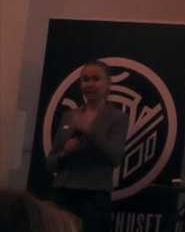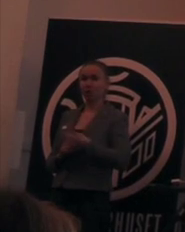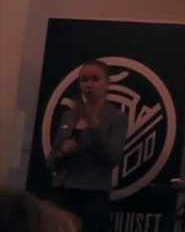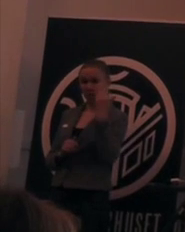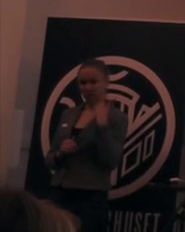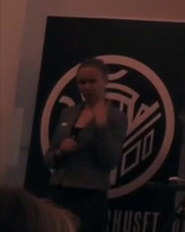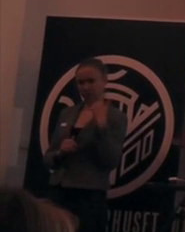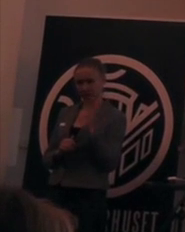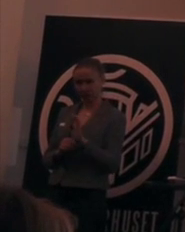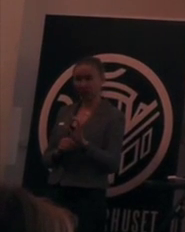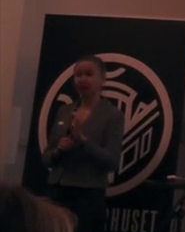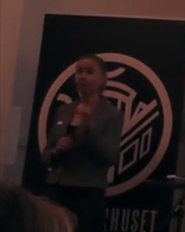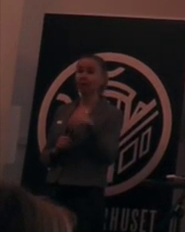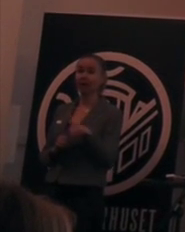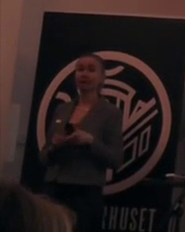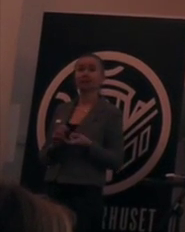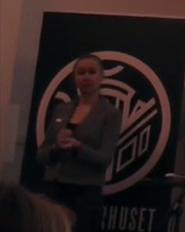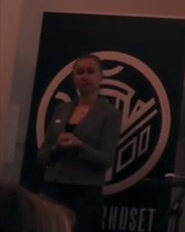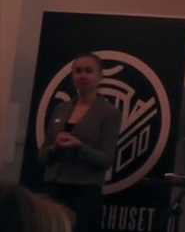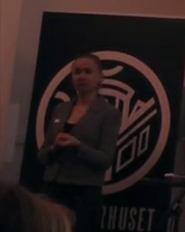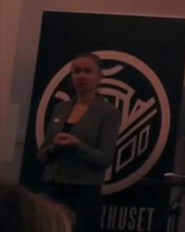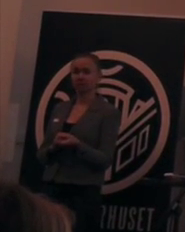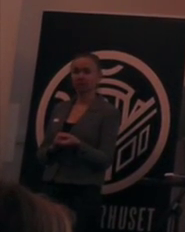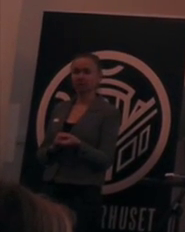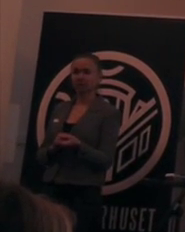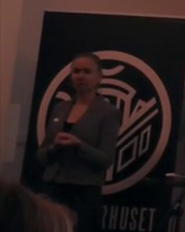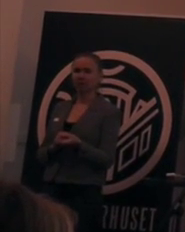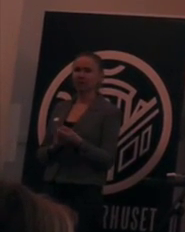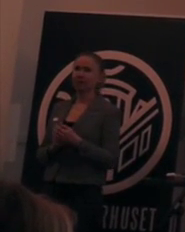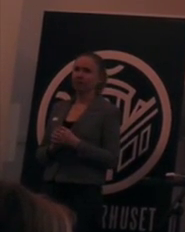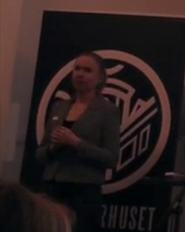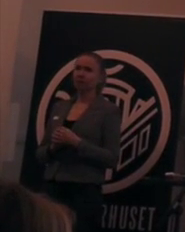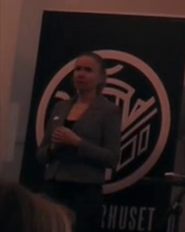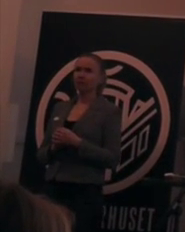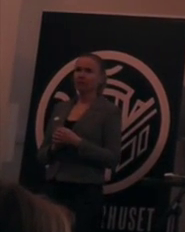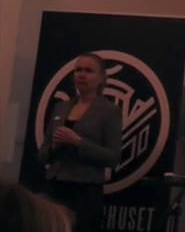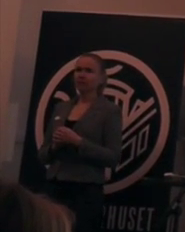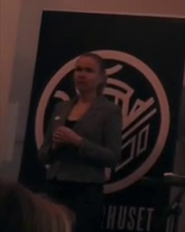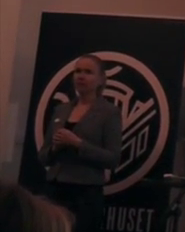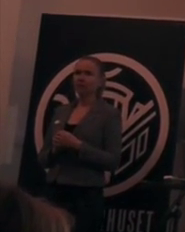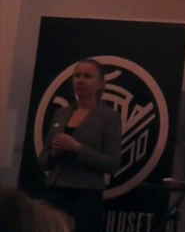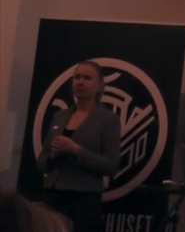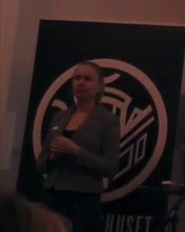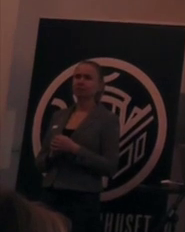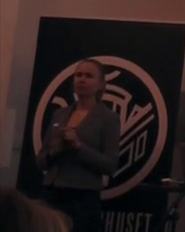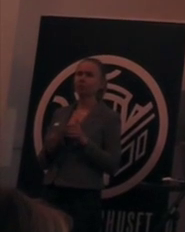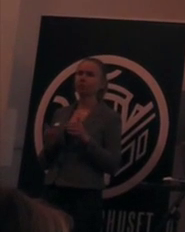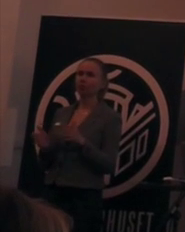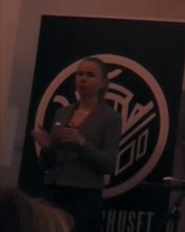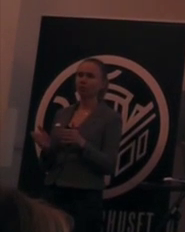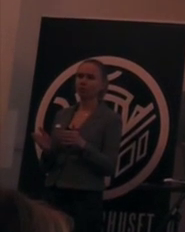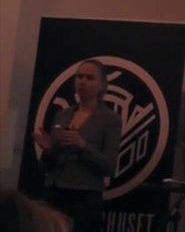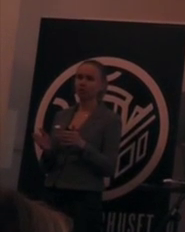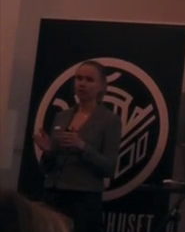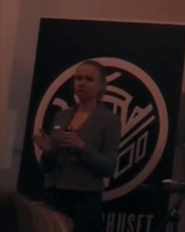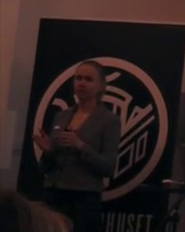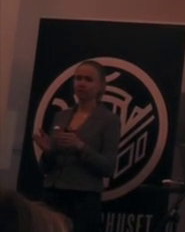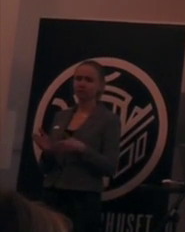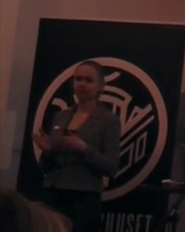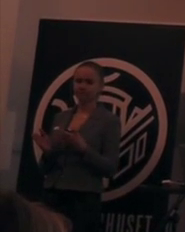ago, Milan was killed. And so, and this is, this, you know, in a way,